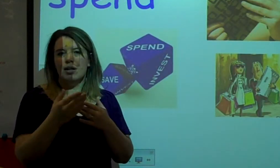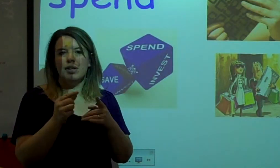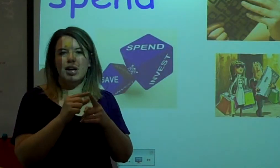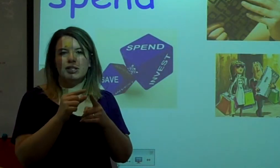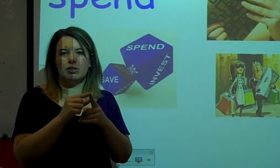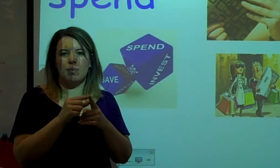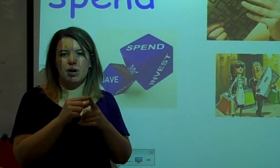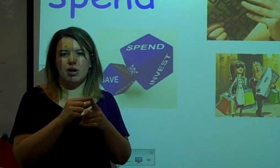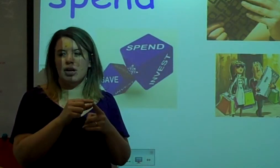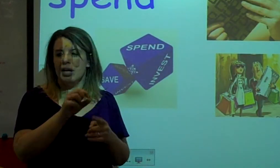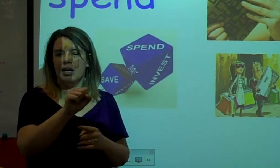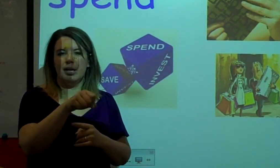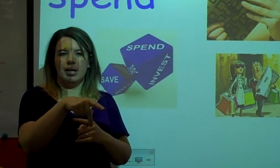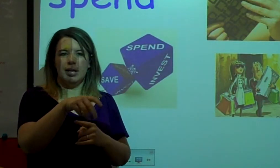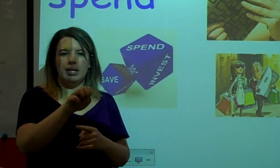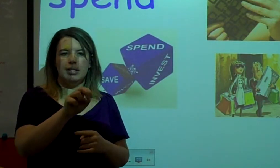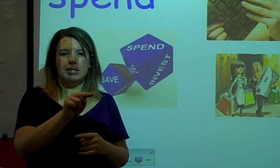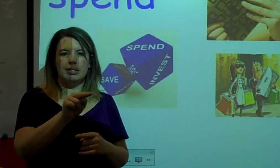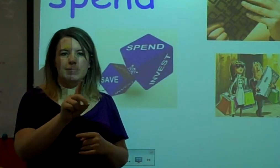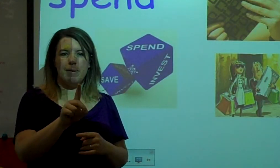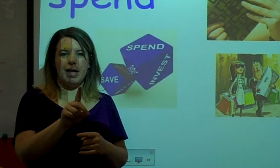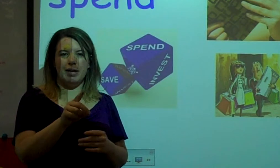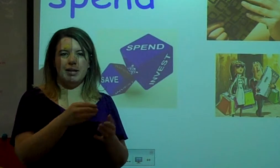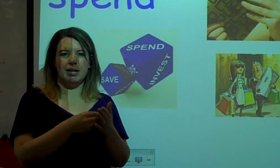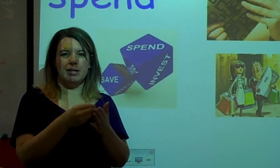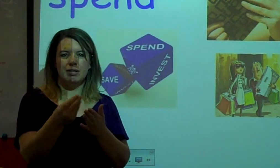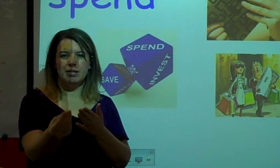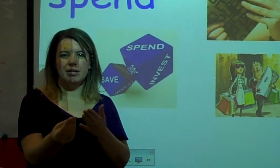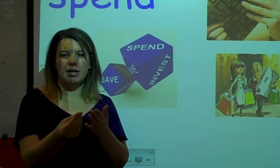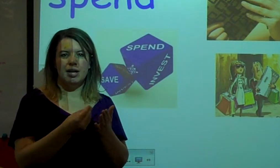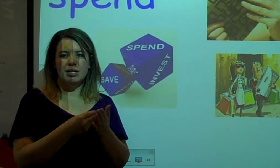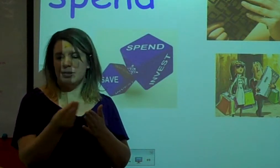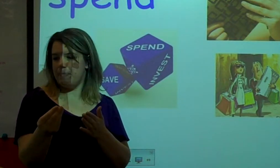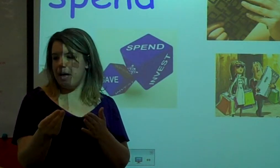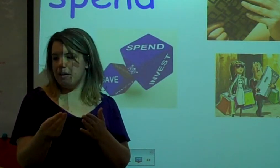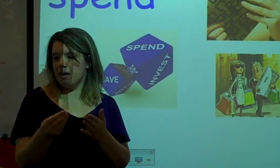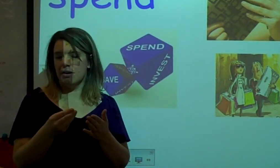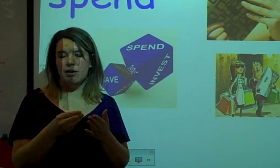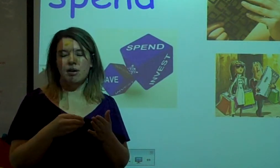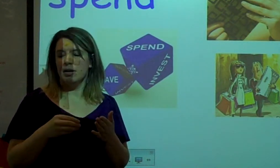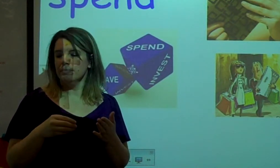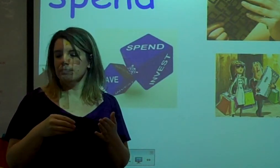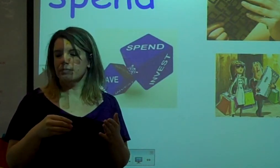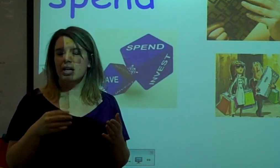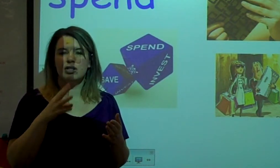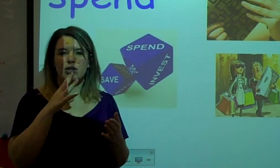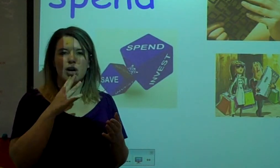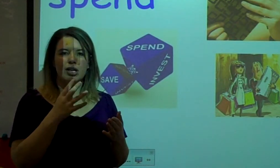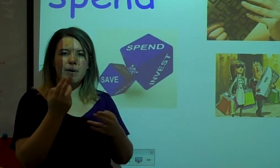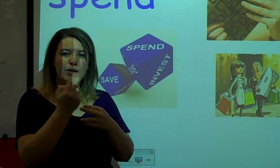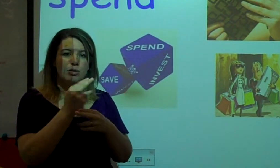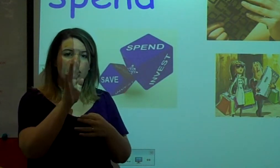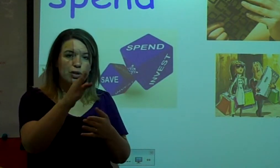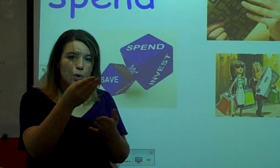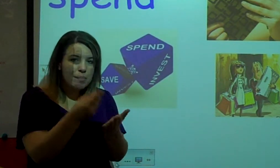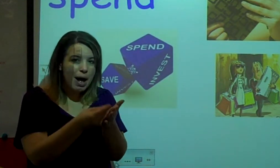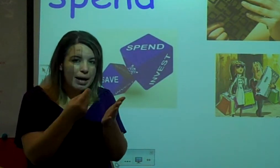The next word, spend. Spend. And it's talking about using your